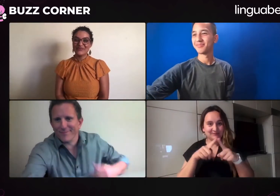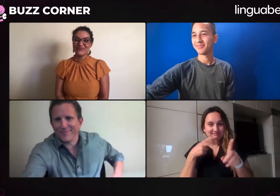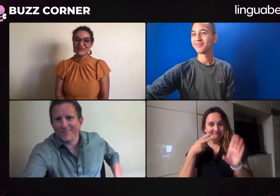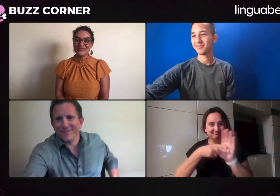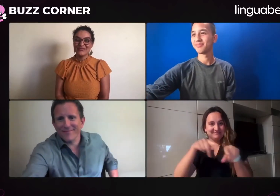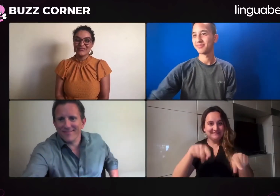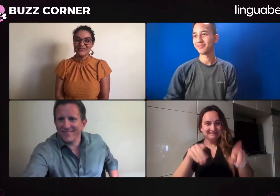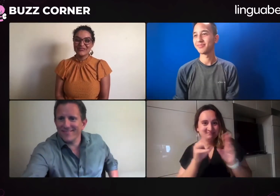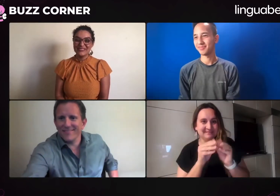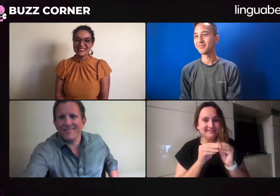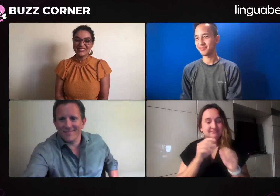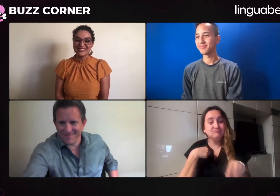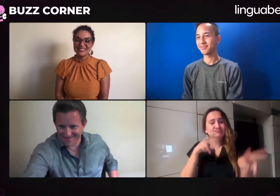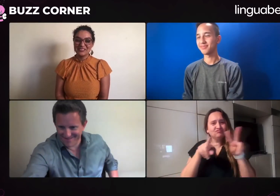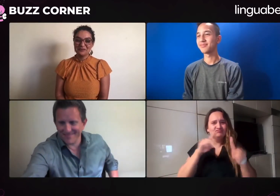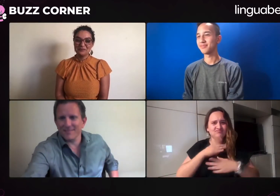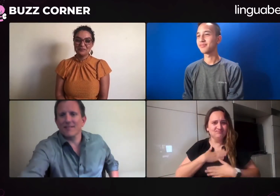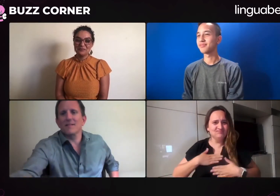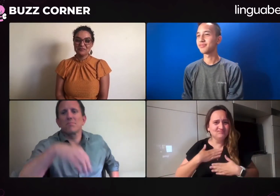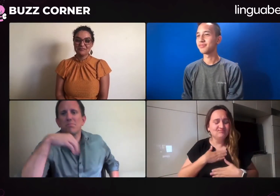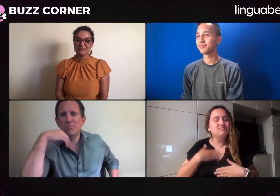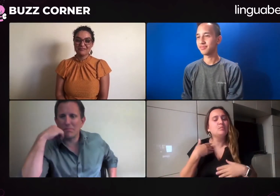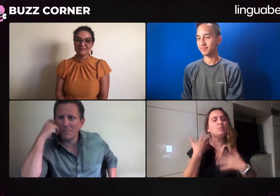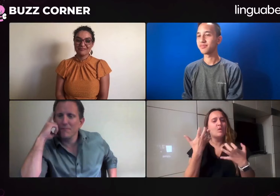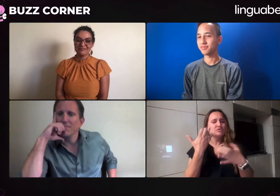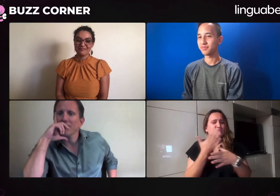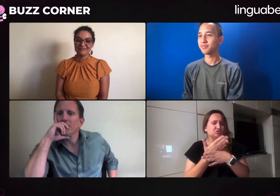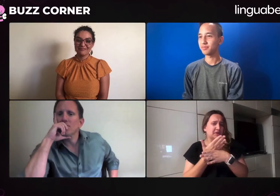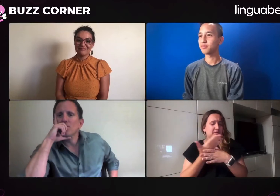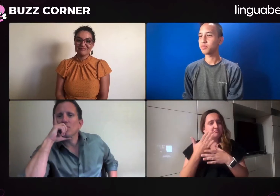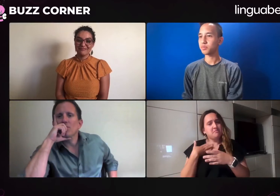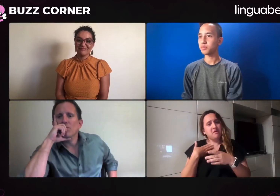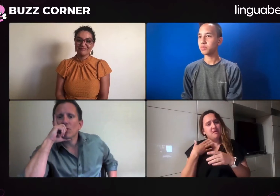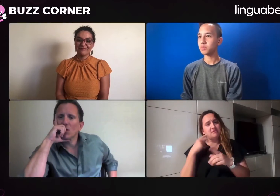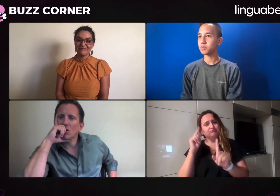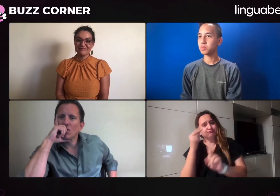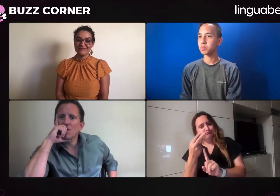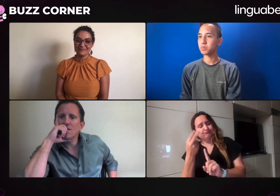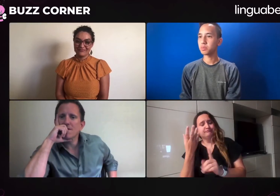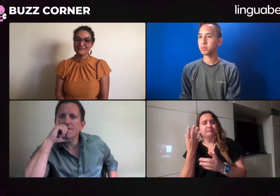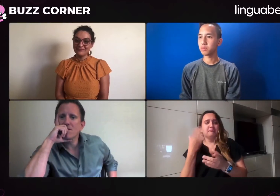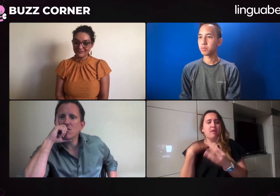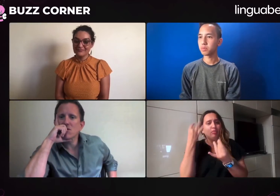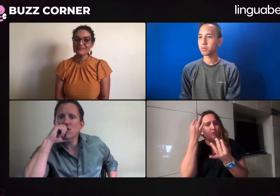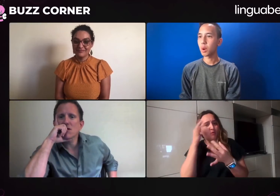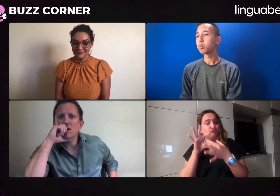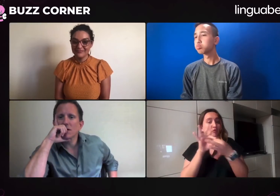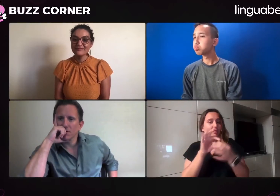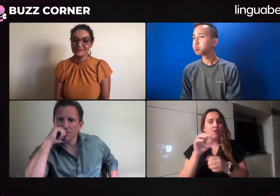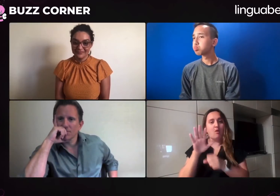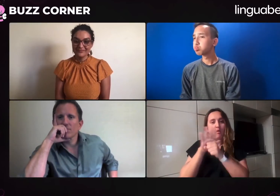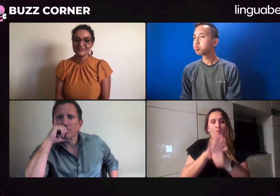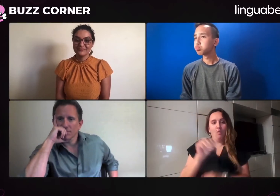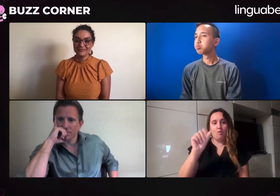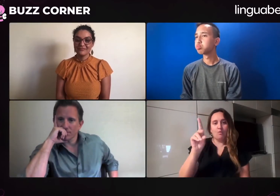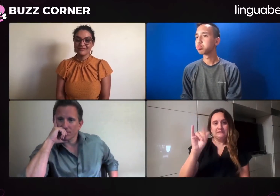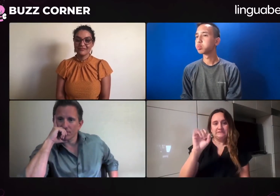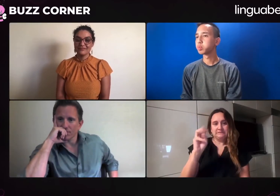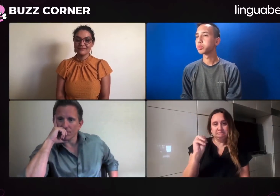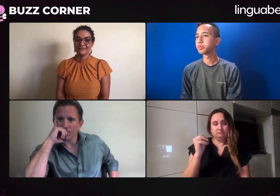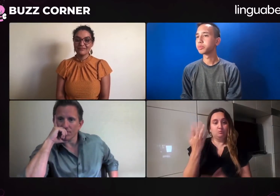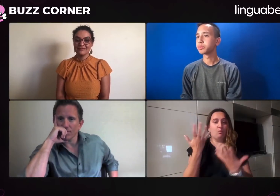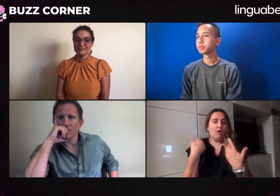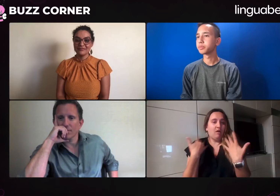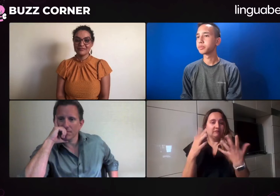Hi. Hello. Hi, thank you so much for allowing me to join this conversation. I wanted to share kind of my perspective and